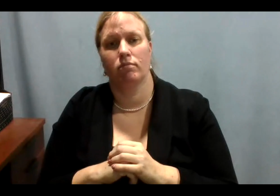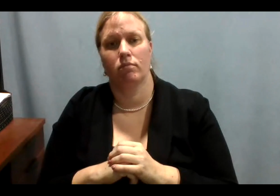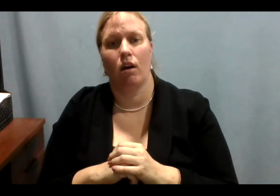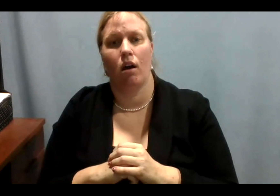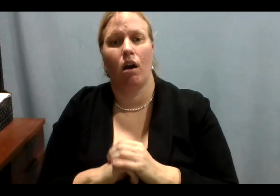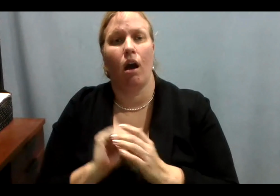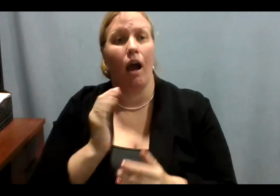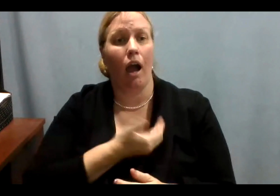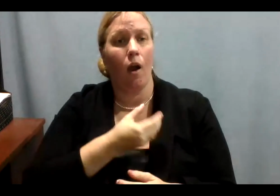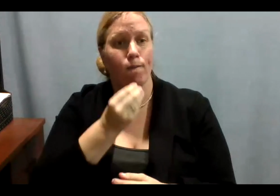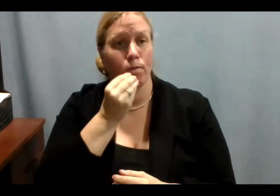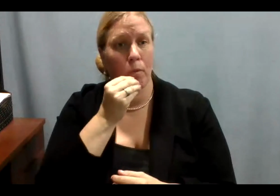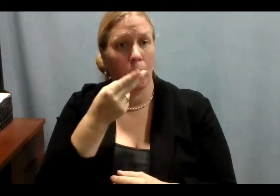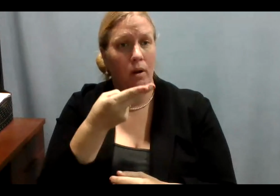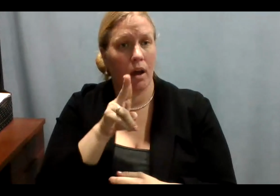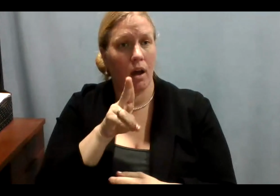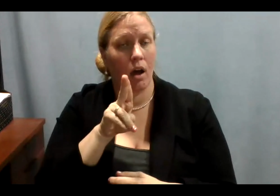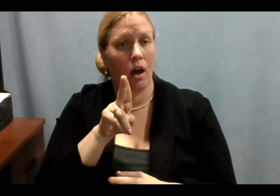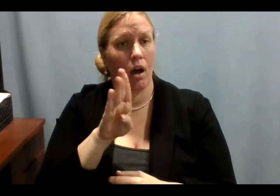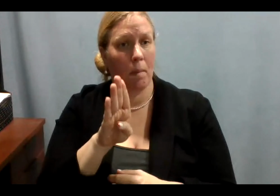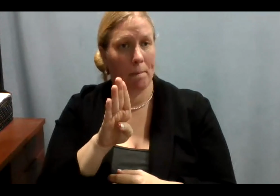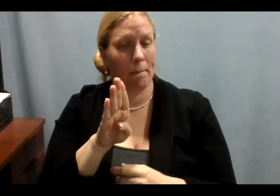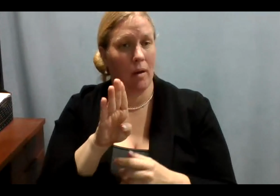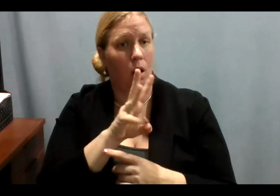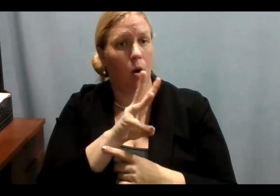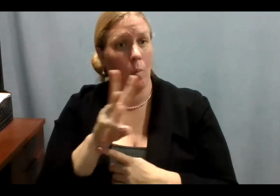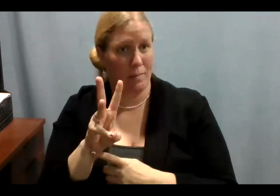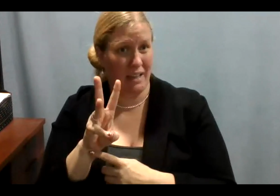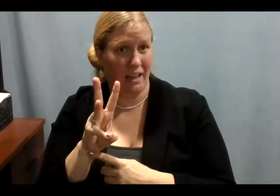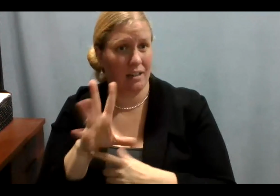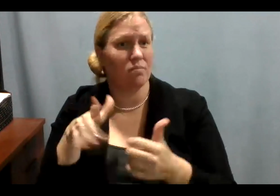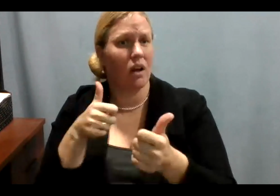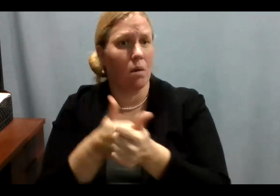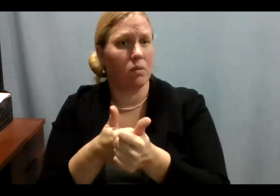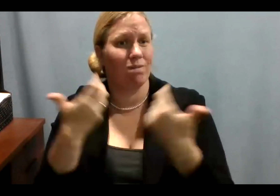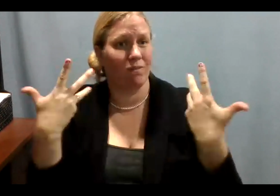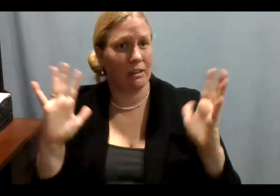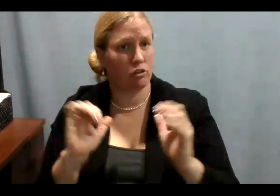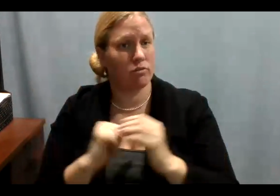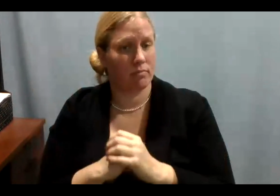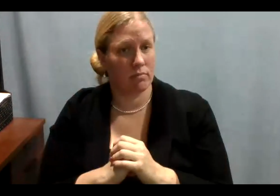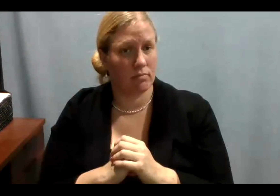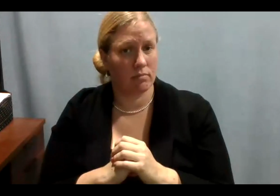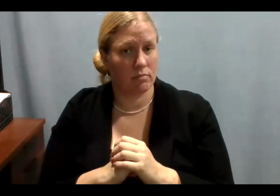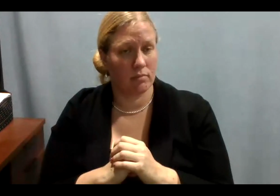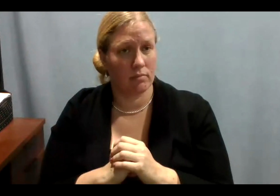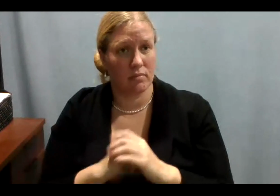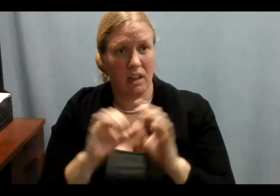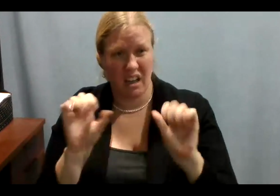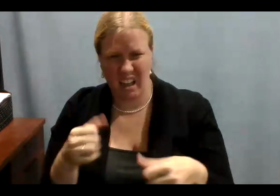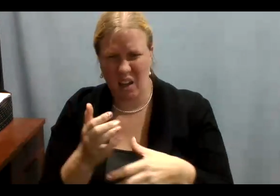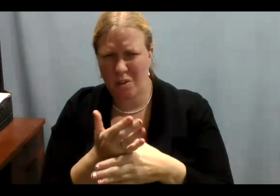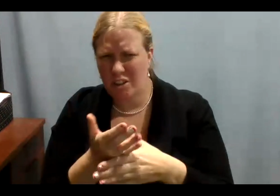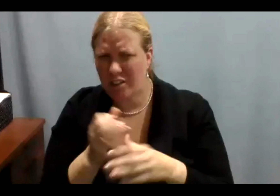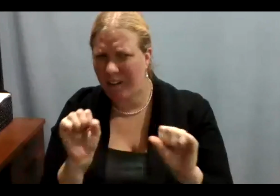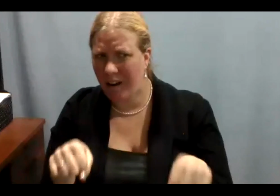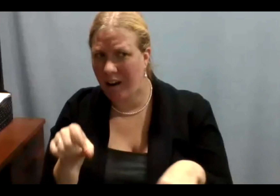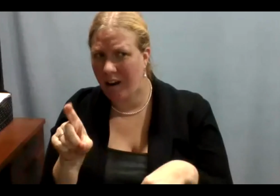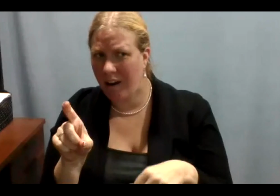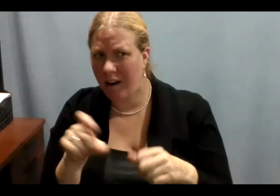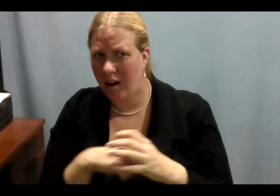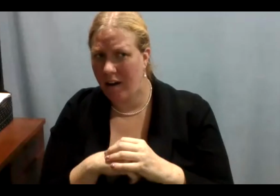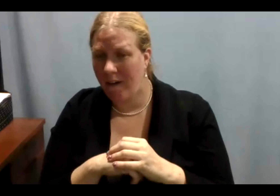hub uh web page uh which i think flashed on the screen earlier so i don't know if director bond you still still have it up and you want to you want to share it or if you can give the screen share to